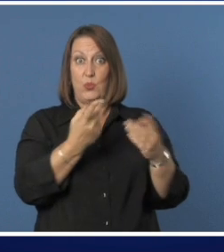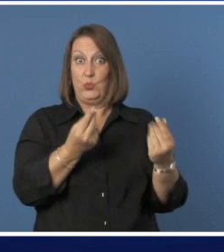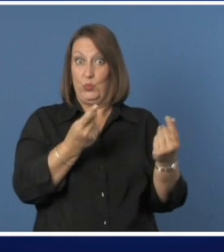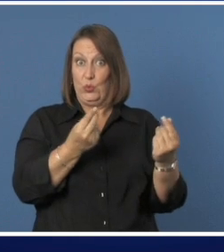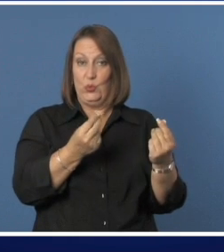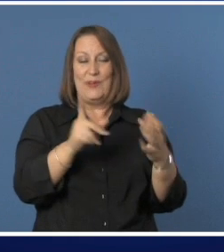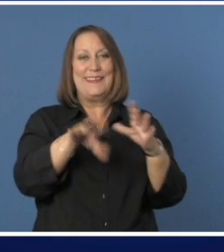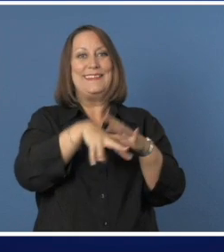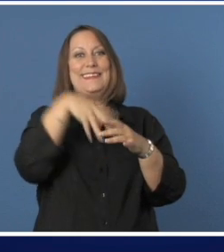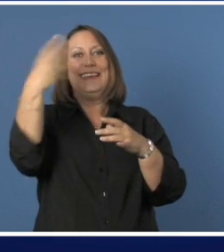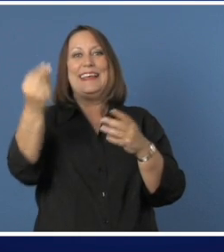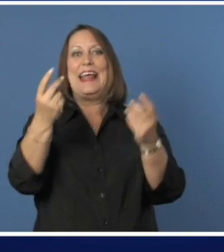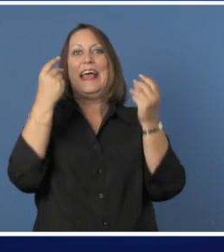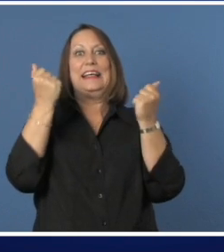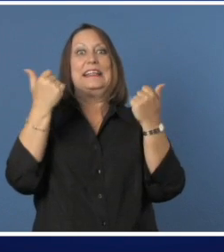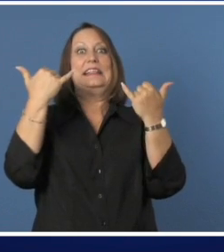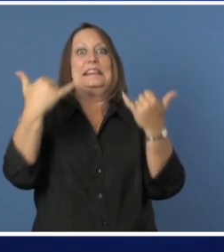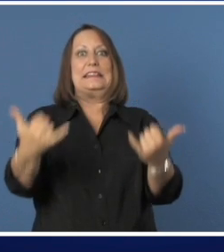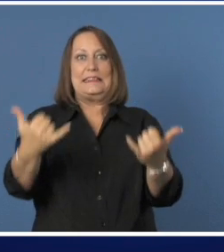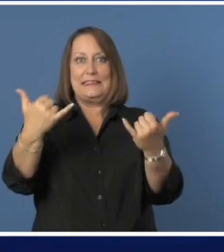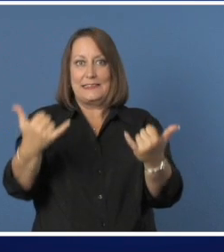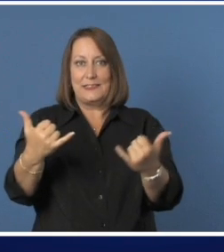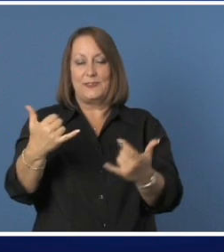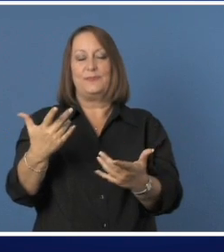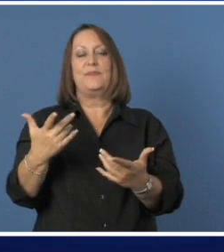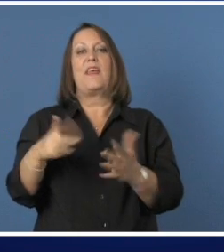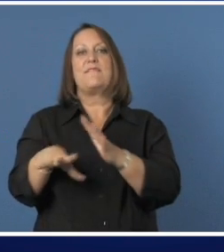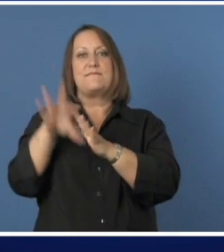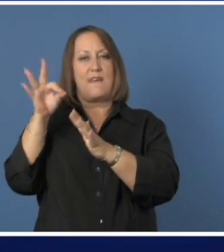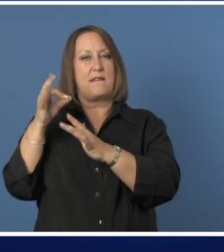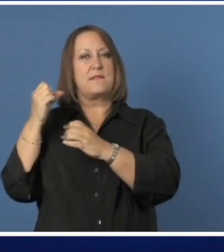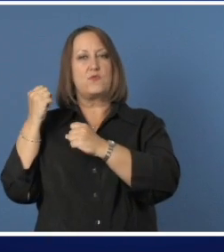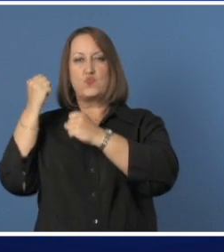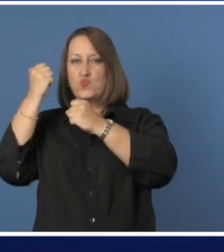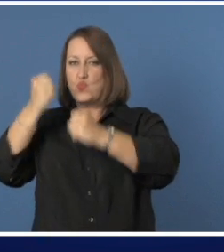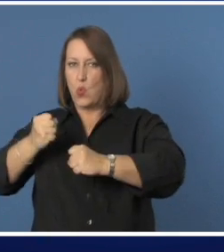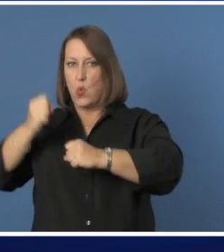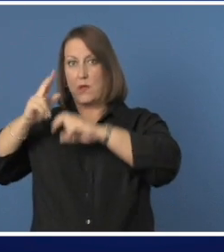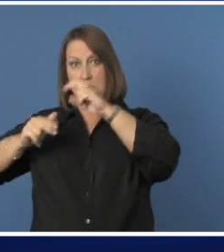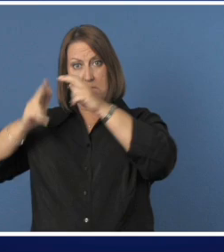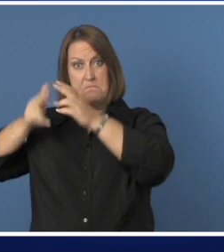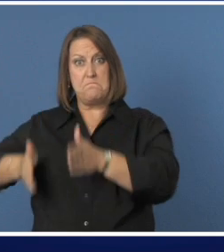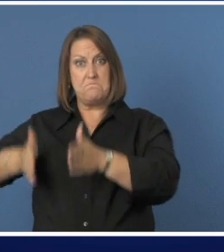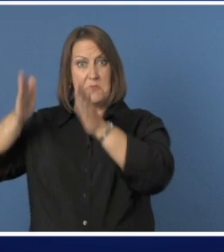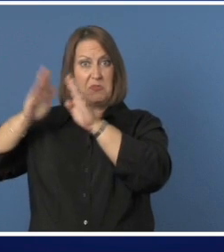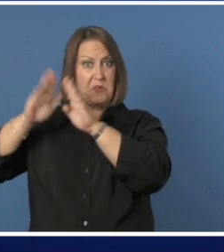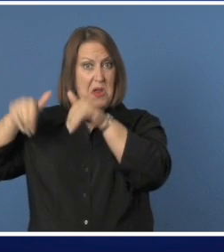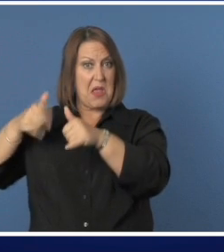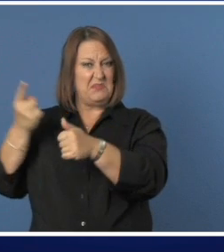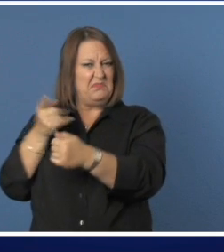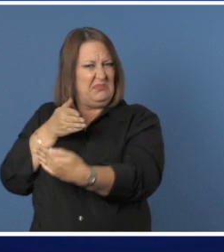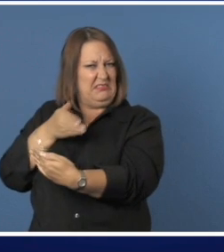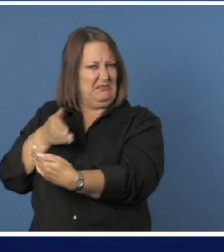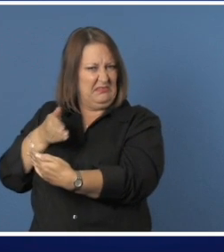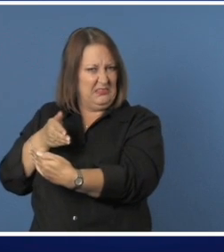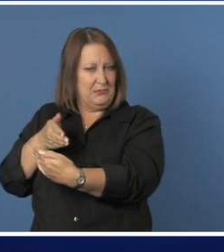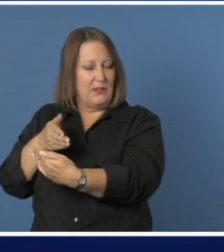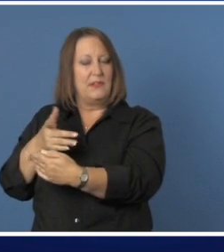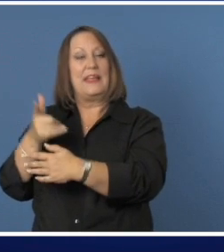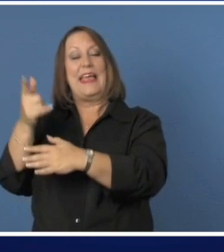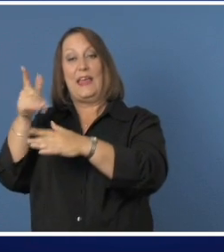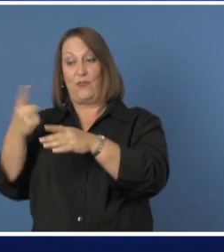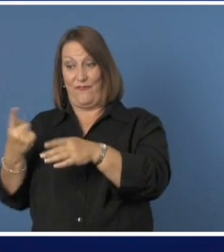then get out immediately and go to the lowest floor of a